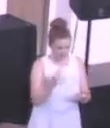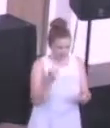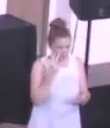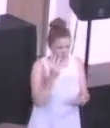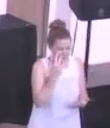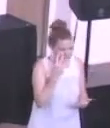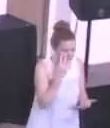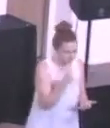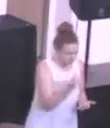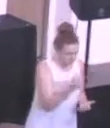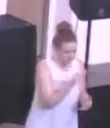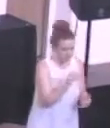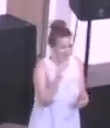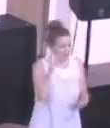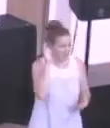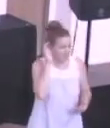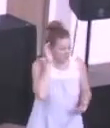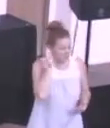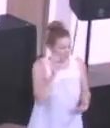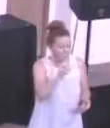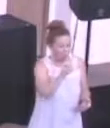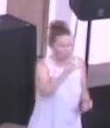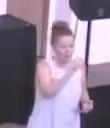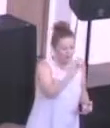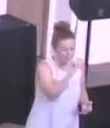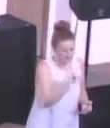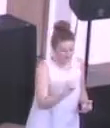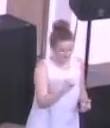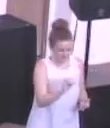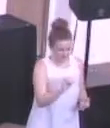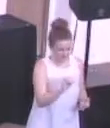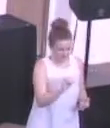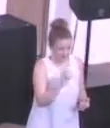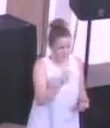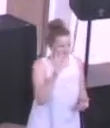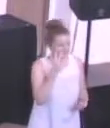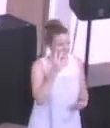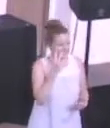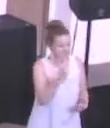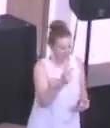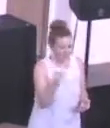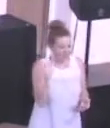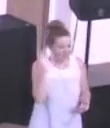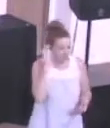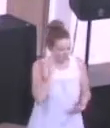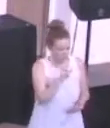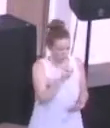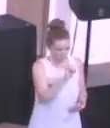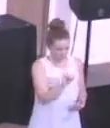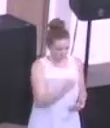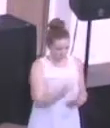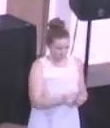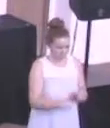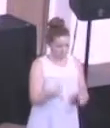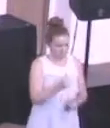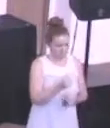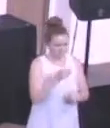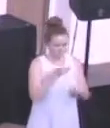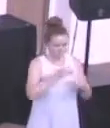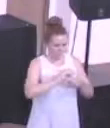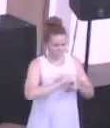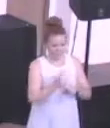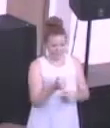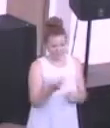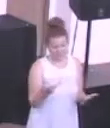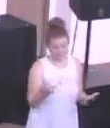it, it's 30%. Everyone say 30. 30 is more than 10, right? They say, though, if you see it and you